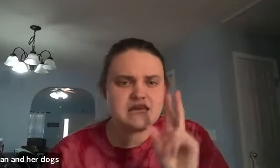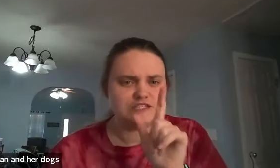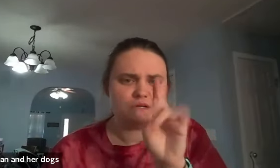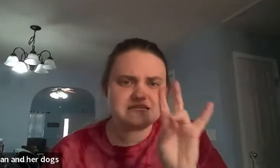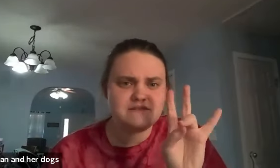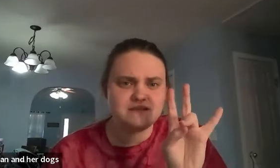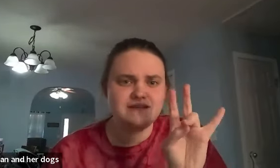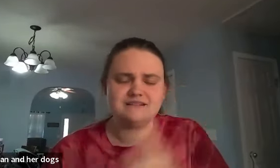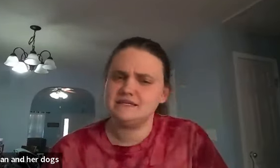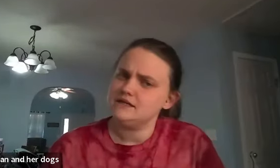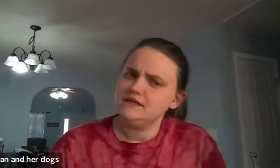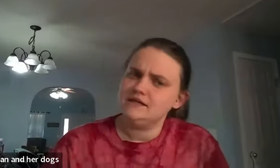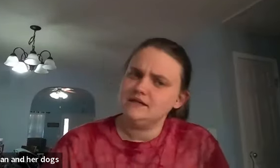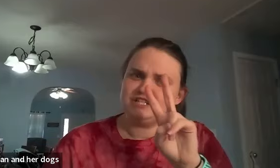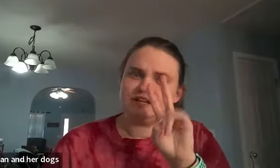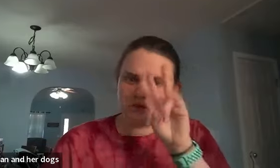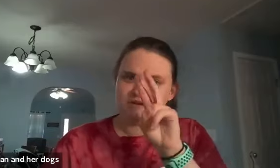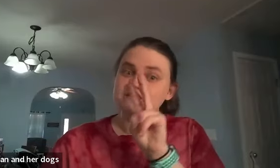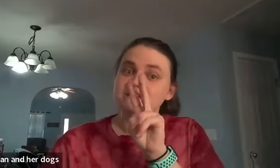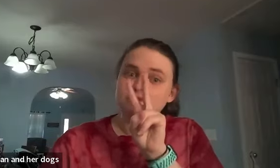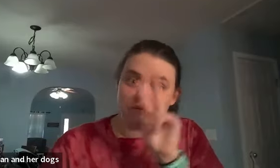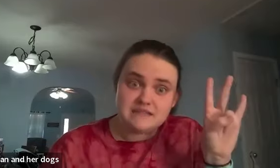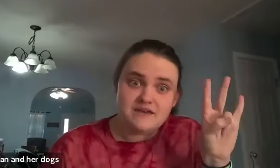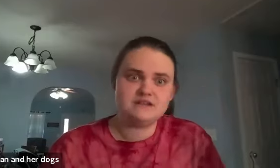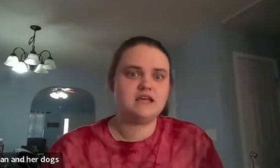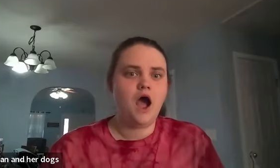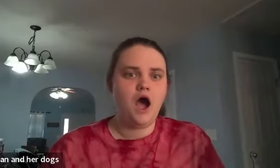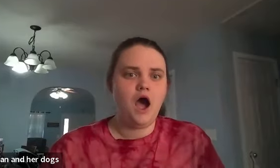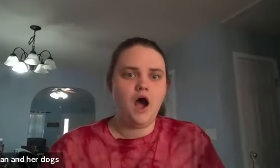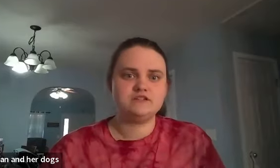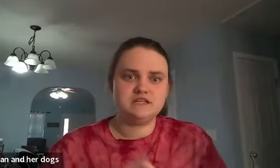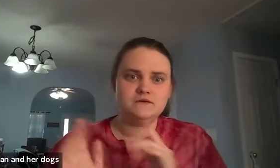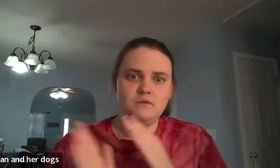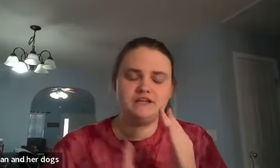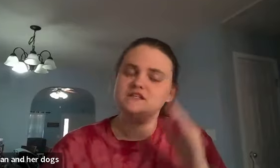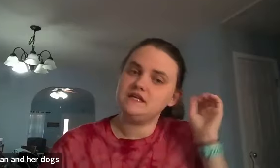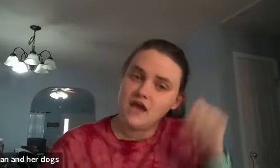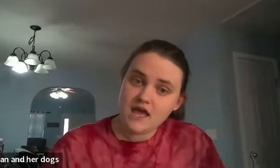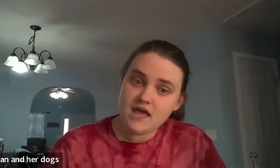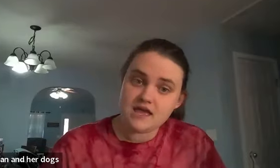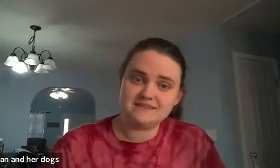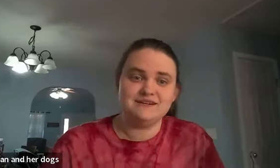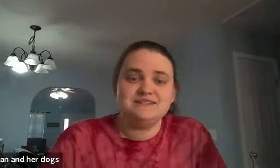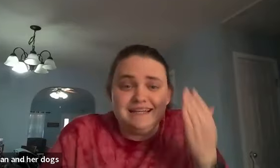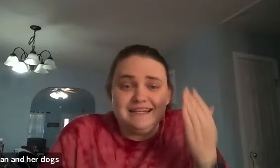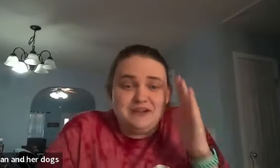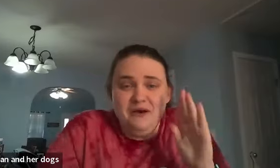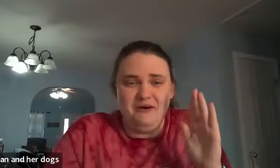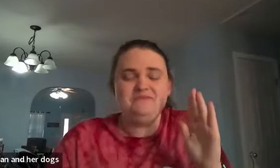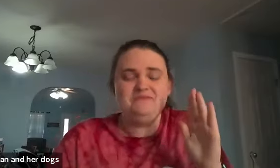it's 27. And I was like, and she like wrote it. She's like 27. I was like, there's a different way. She's like, yes. And I was like, I didn't know.